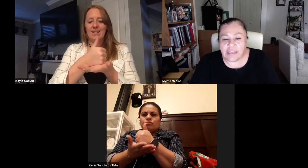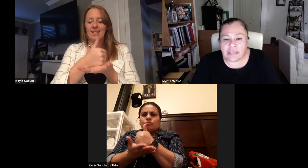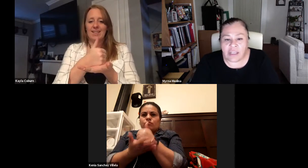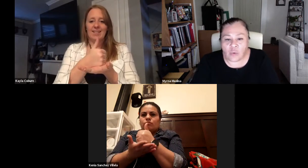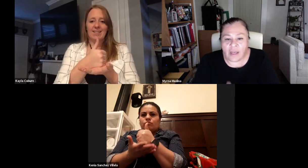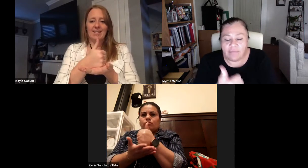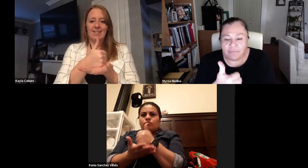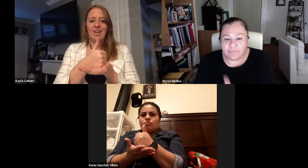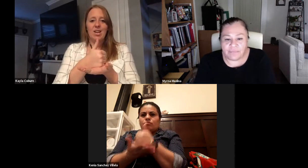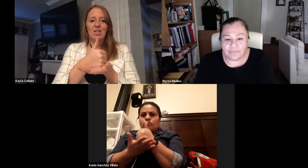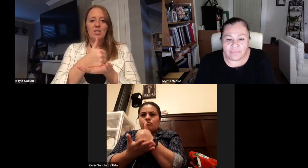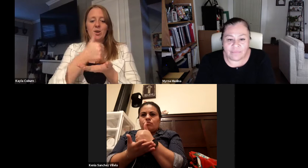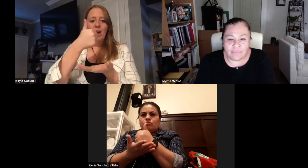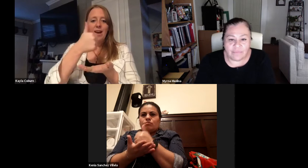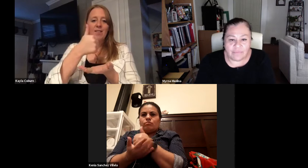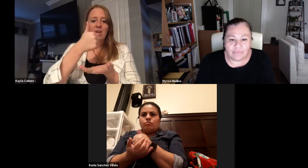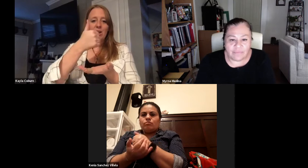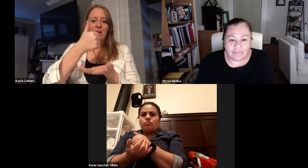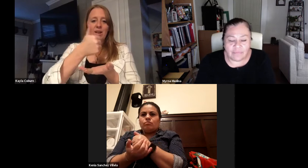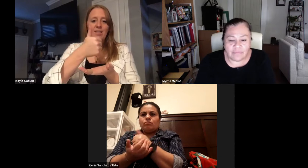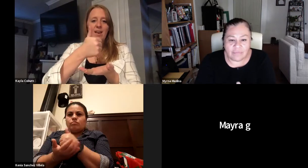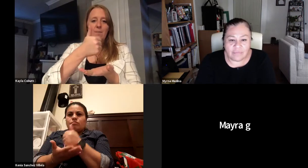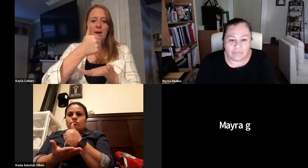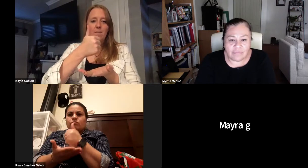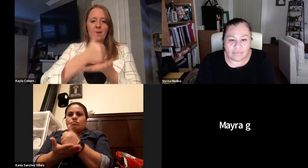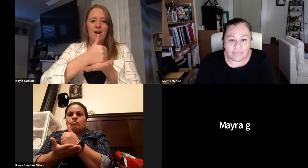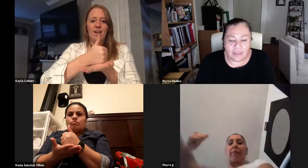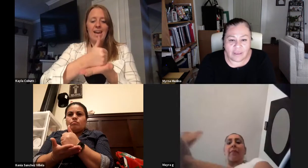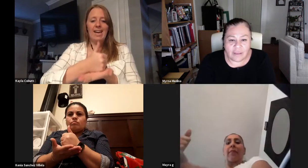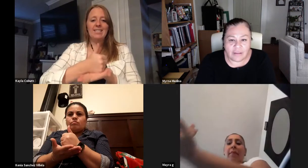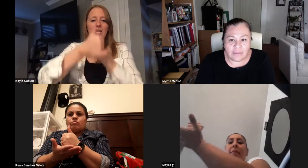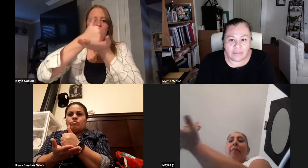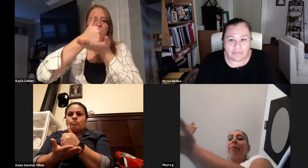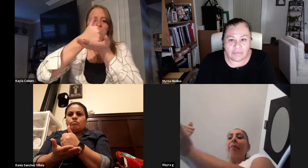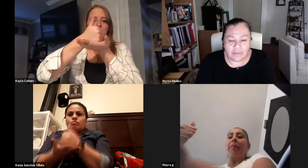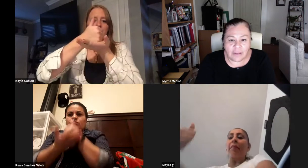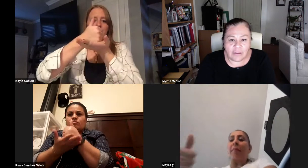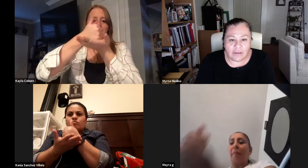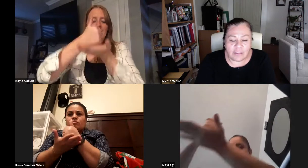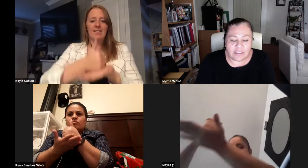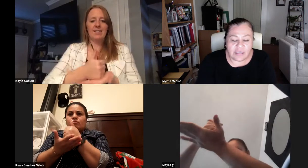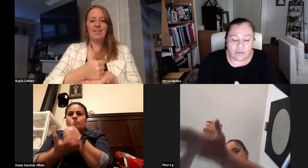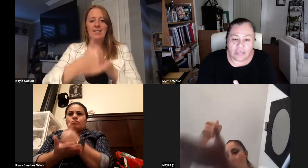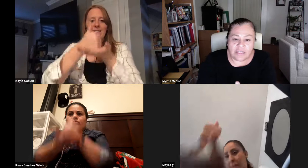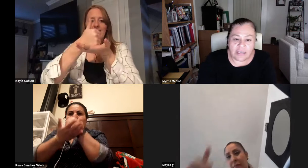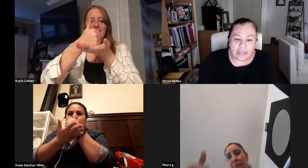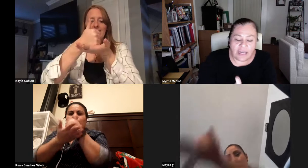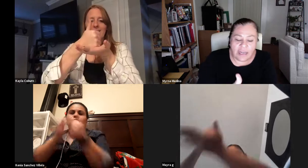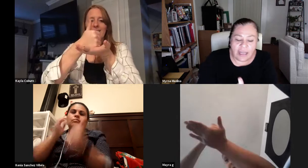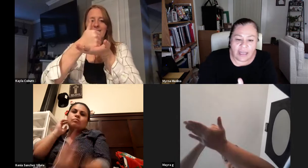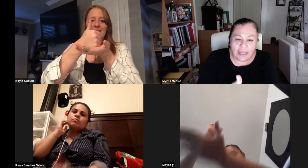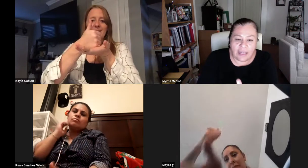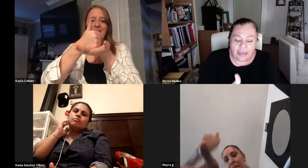seña es ayuda. you have your thumb up on a hand and you push it up. Si ustedes